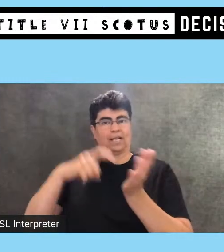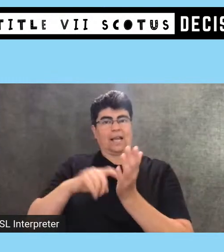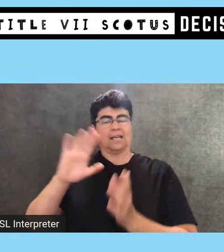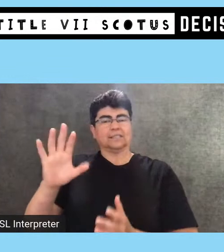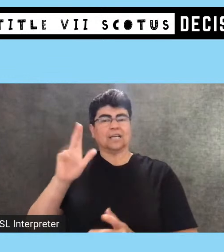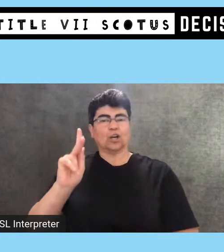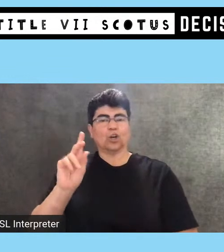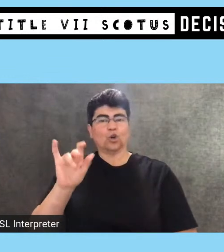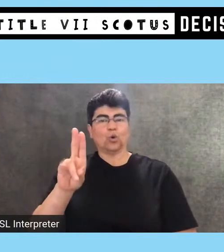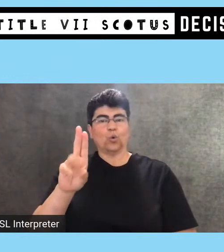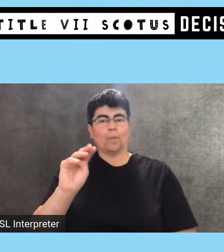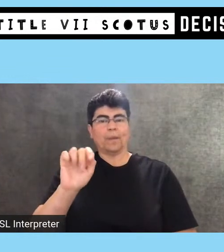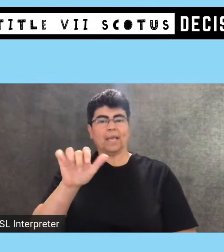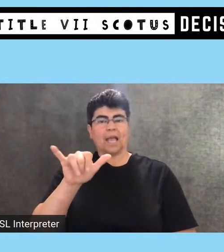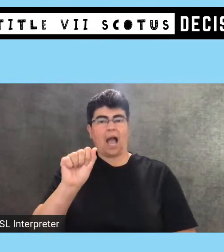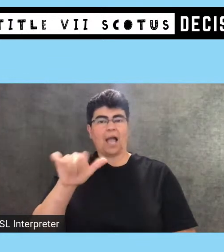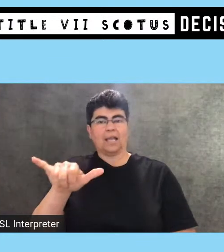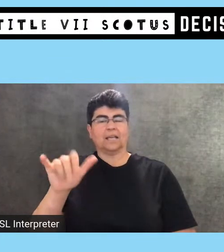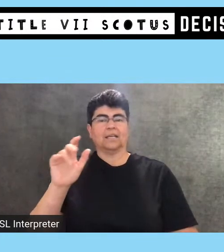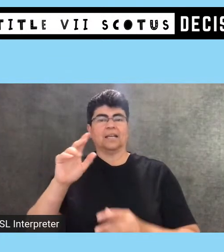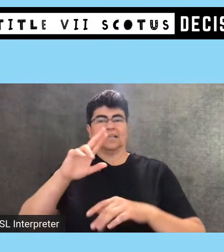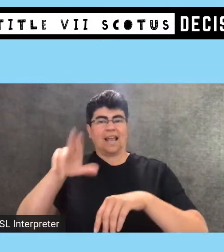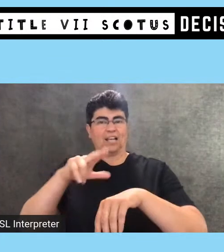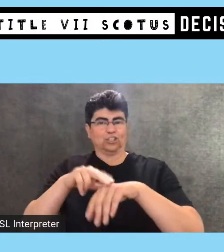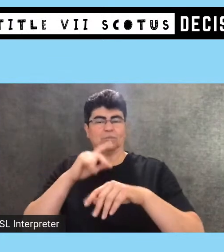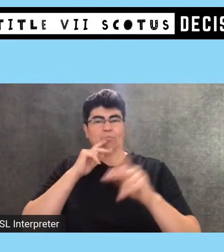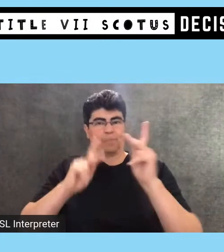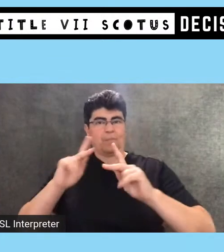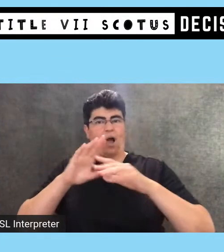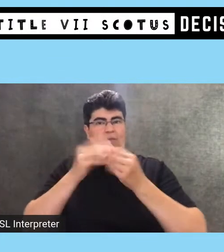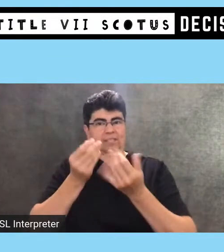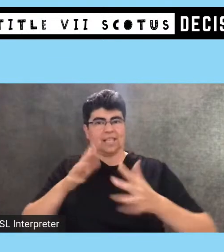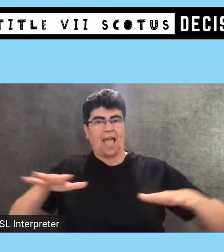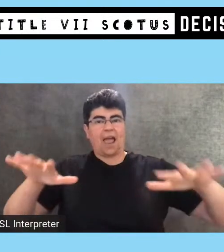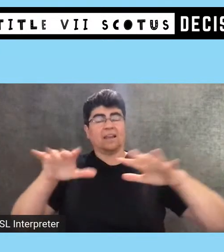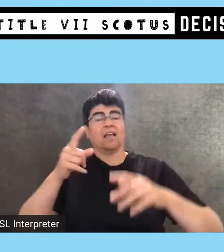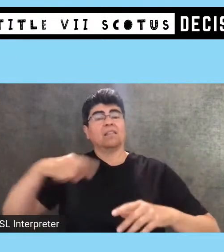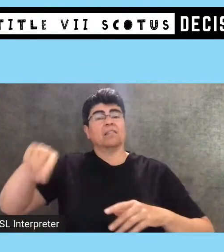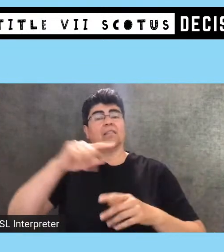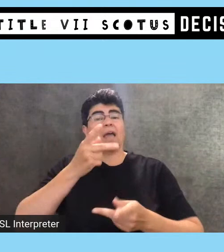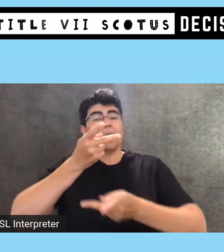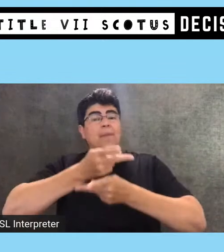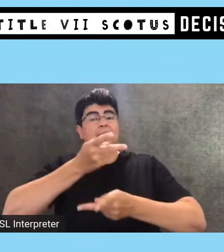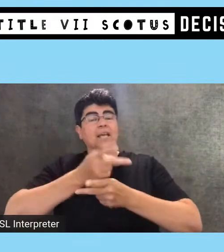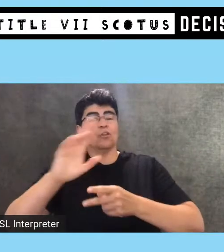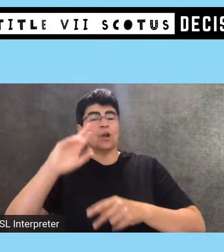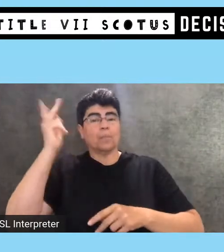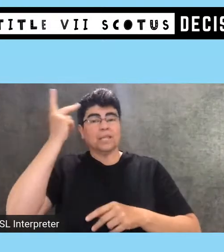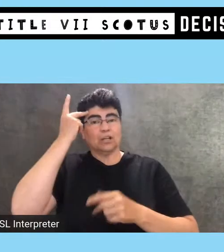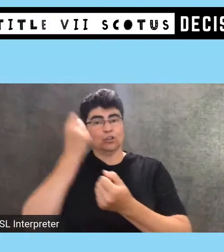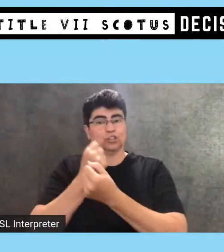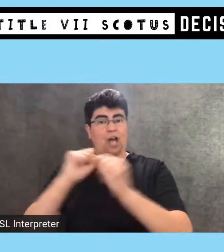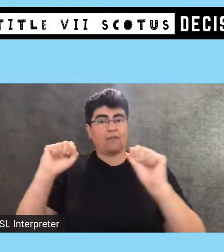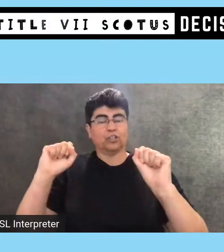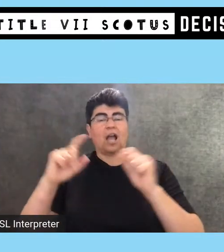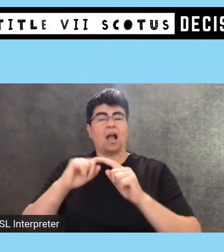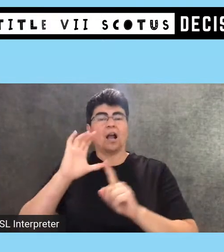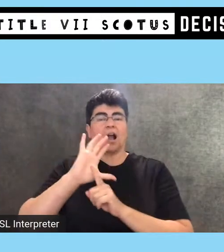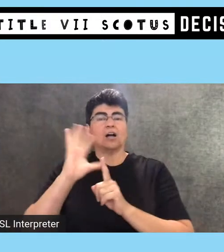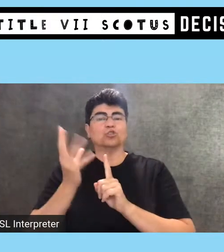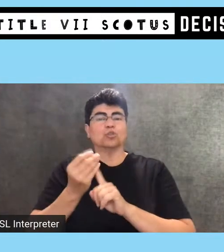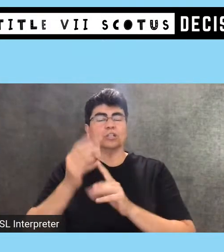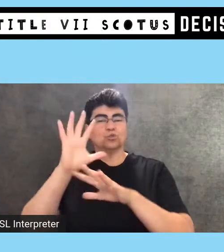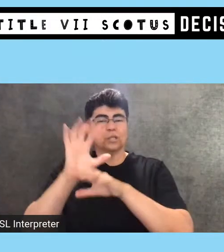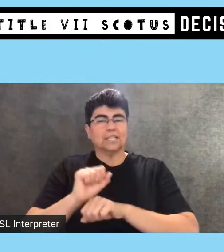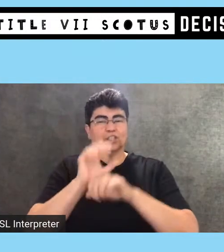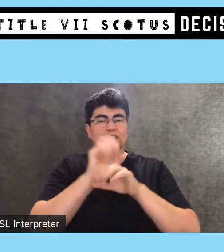have been a part of this land and that today the Kumeyaay people continue to maintain their political sovereignty and cultural